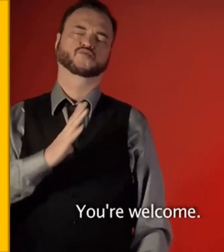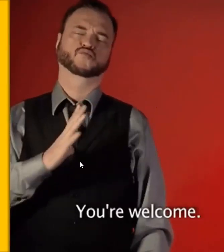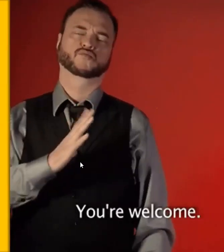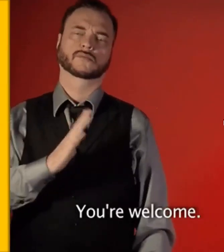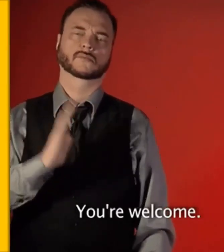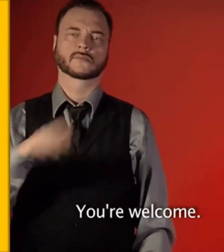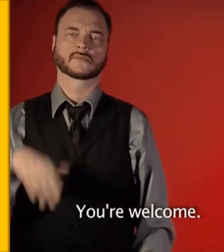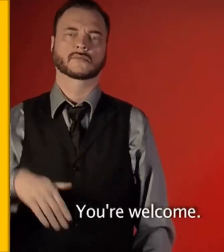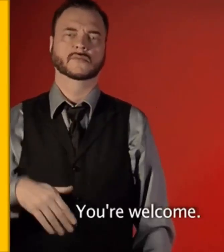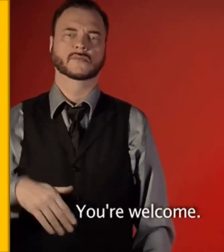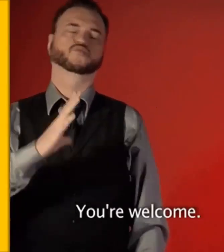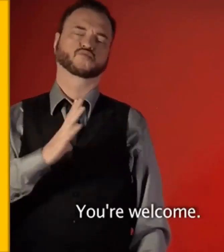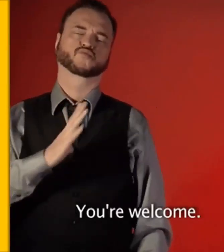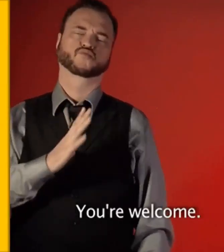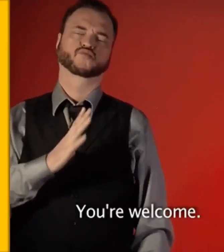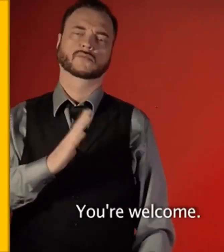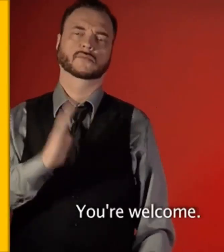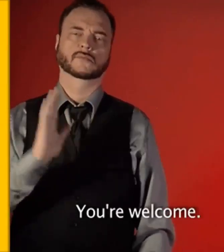Incorrect. A ver, Alexa, ¿cuál tenías?